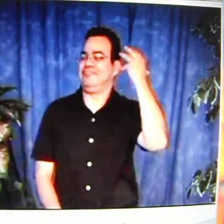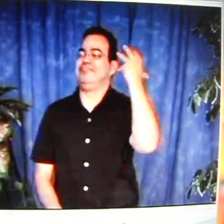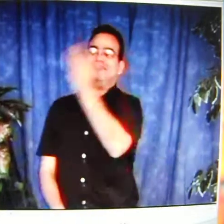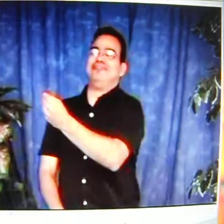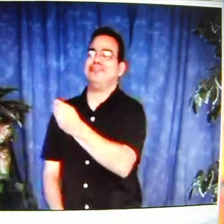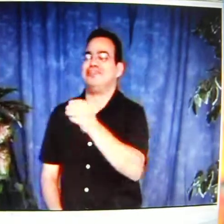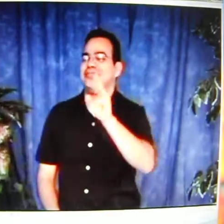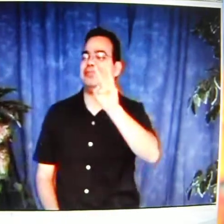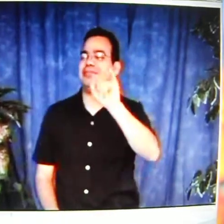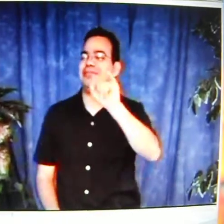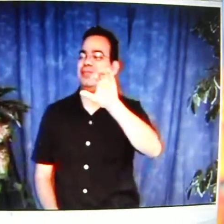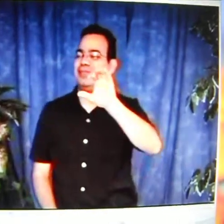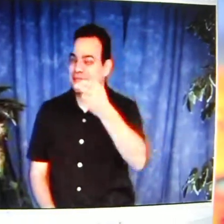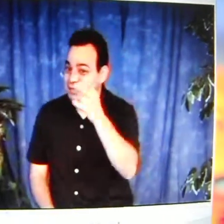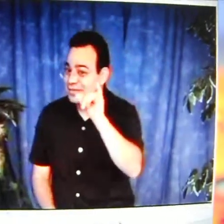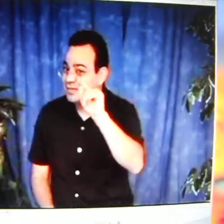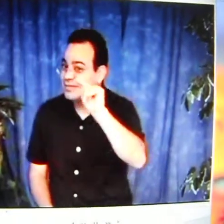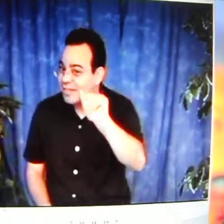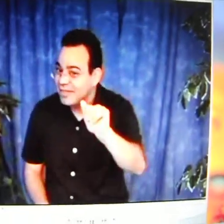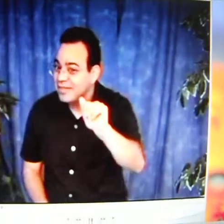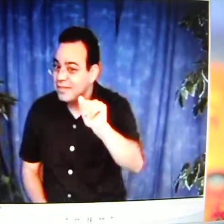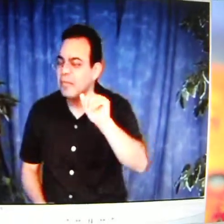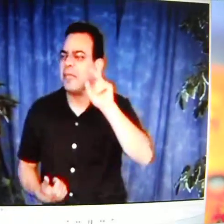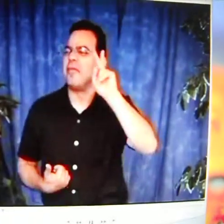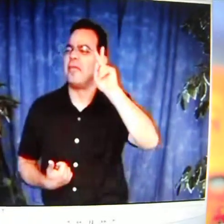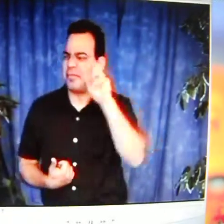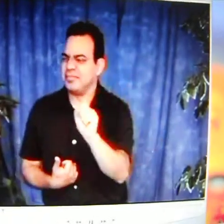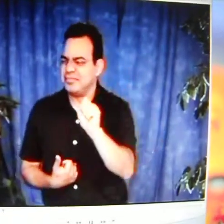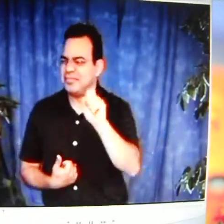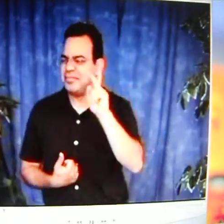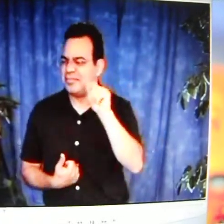So yesterday, Lynn and I left Wichita, Kansas.